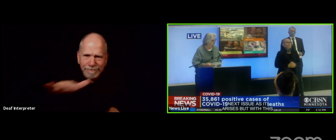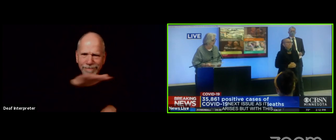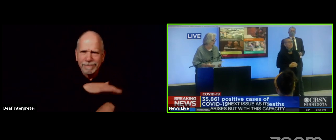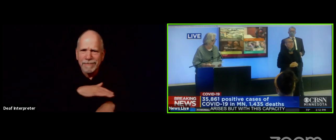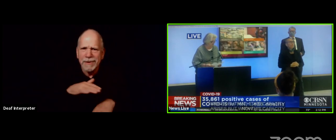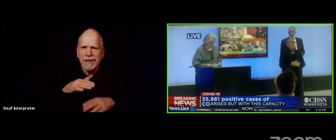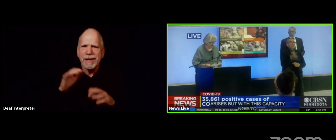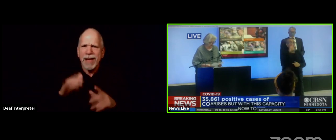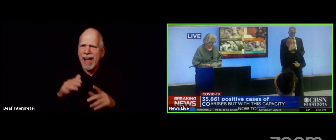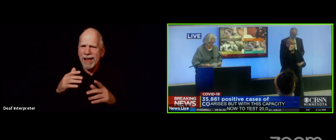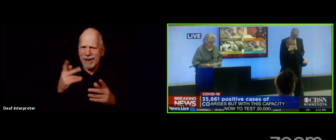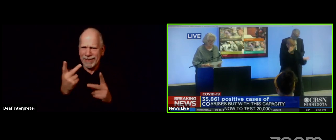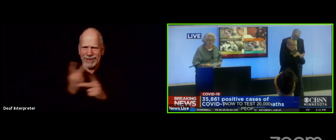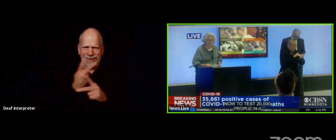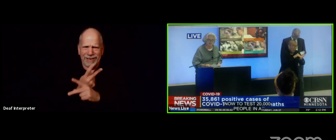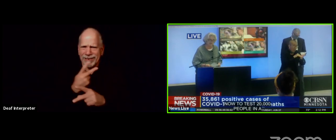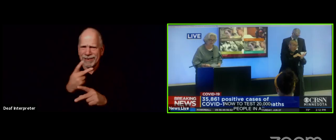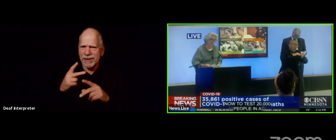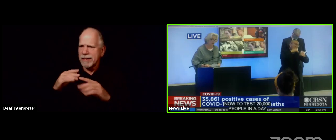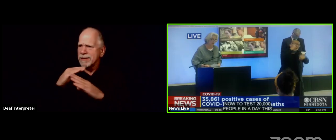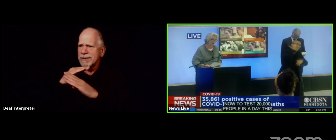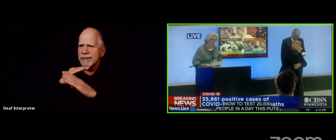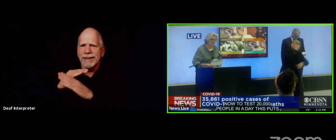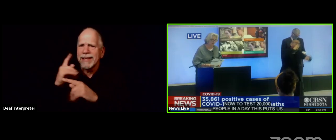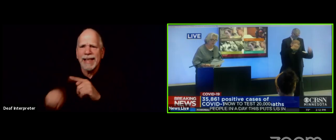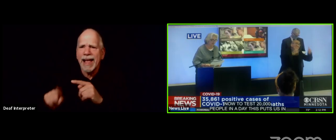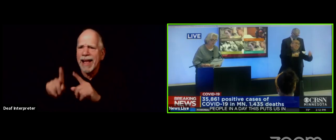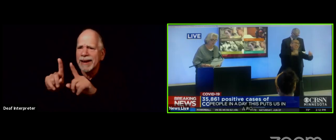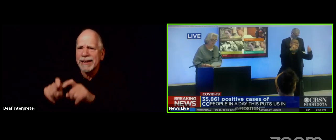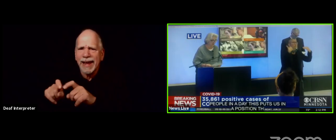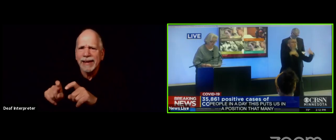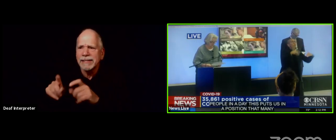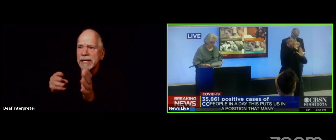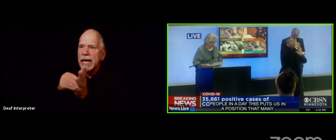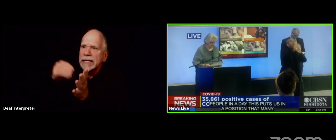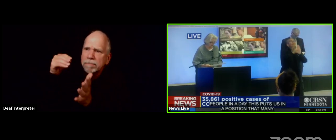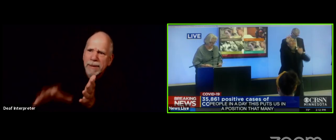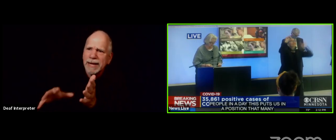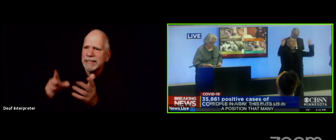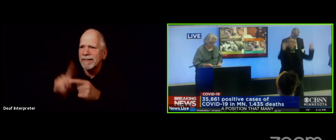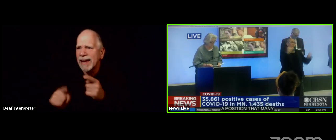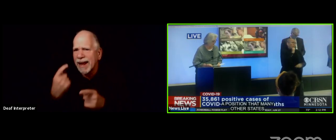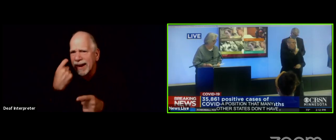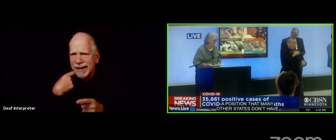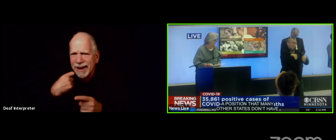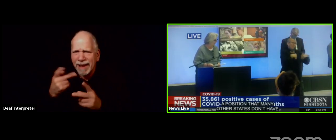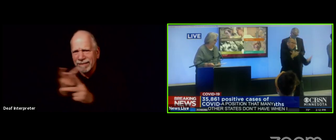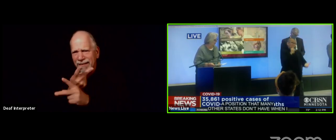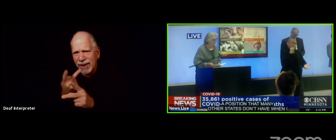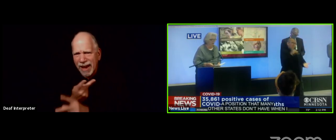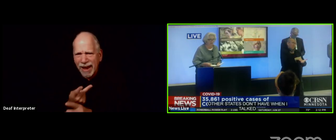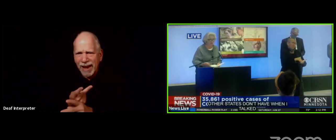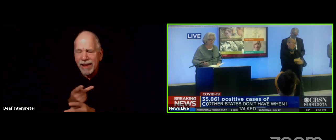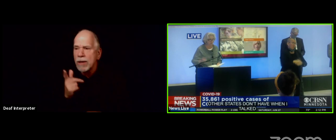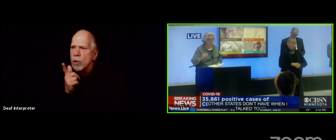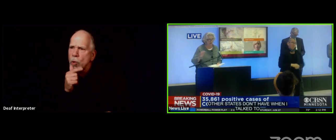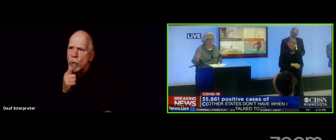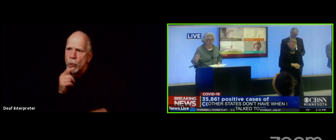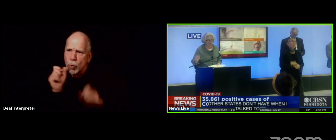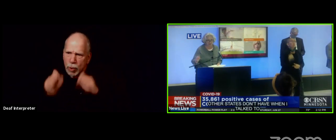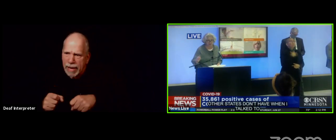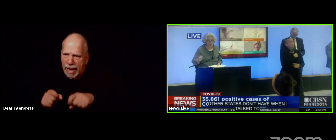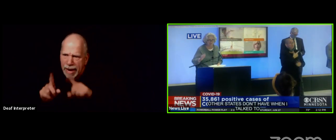us in a position that many other states don't have. When I talk to colleagues around the country, it's